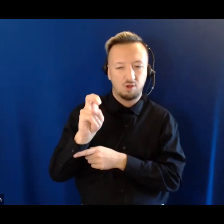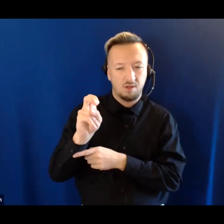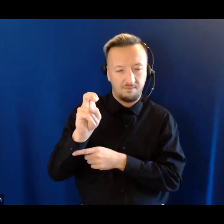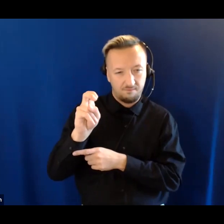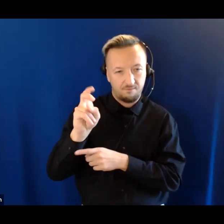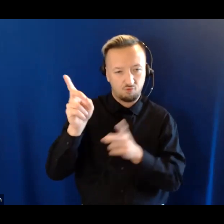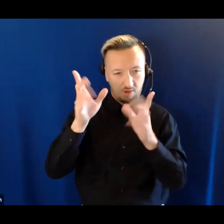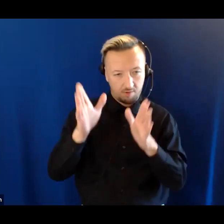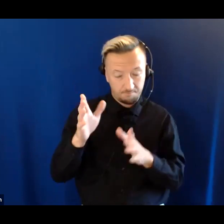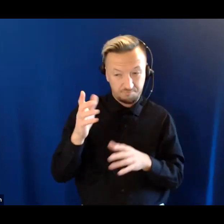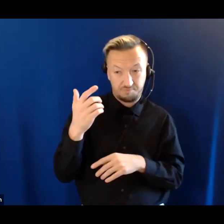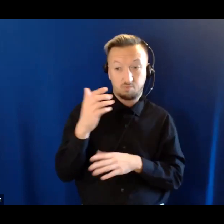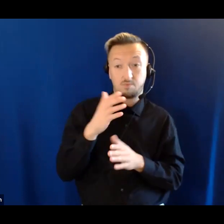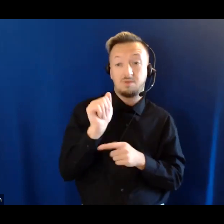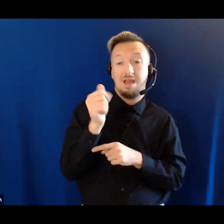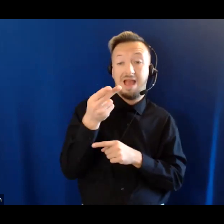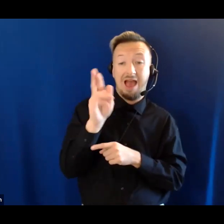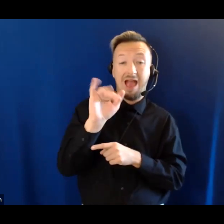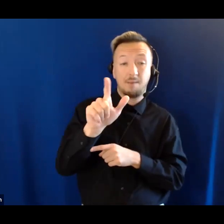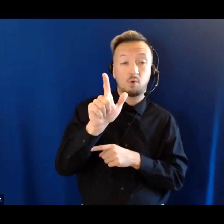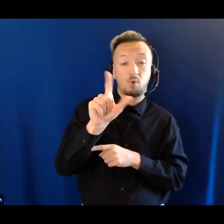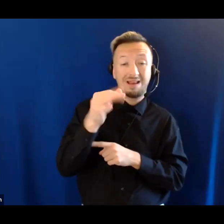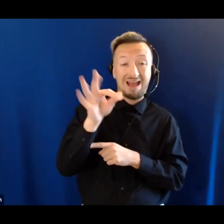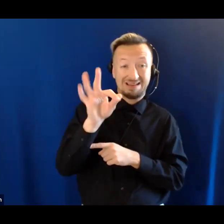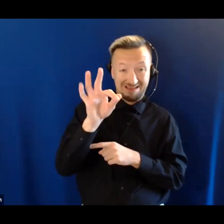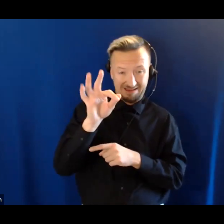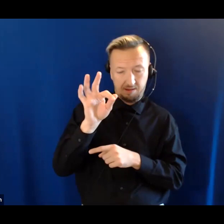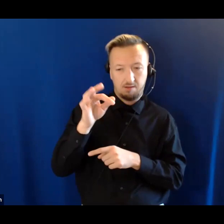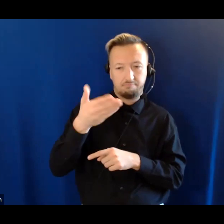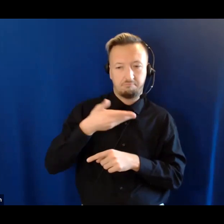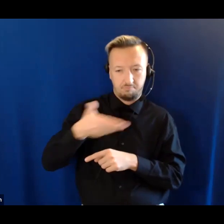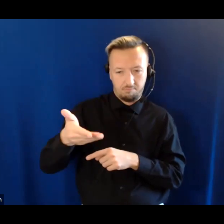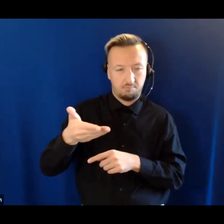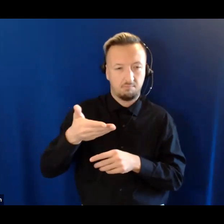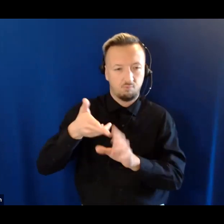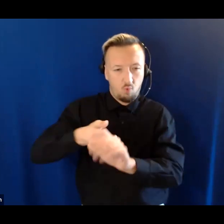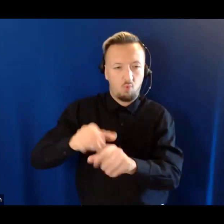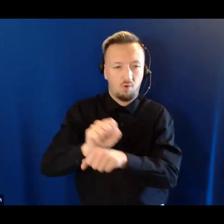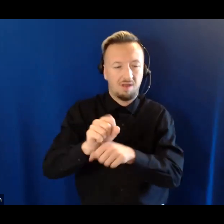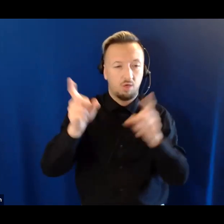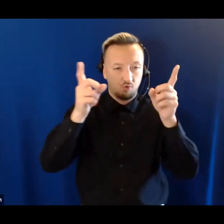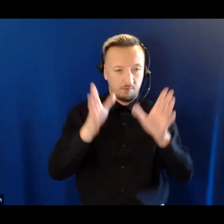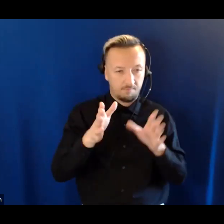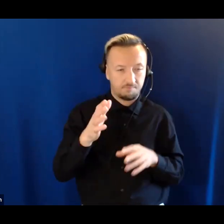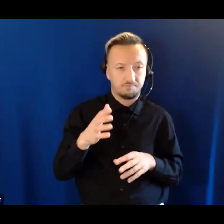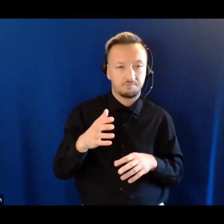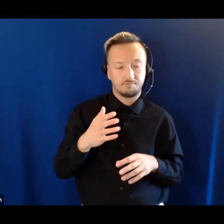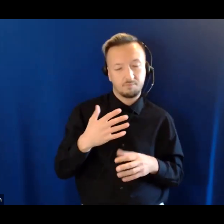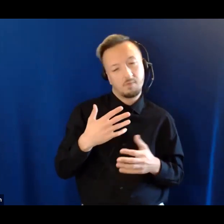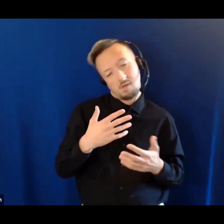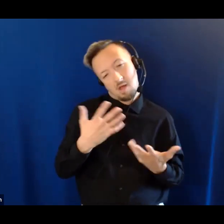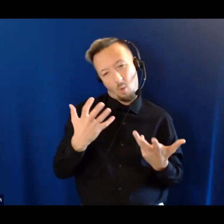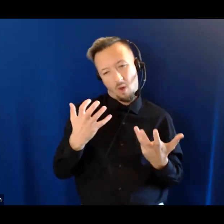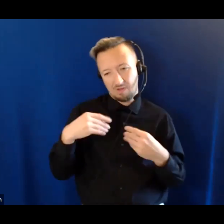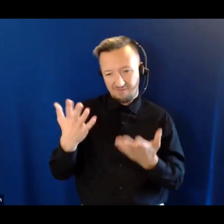and started in April 2019 to serve as director and to be able to bring my background and perspectives